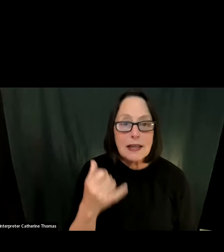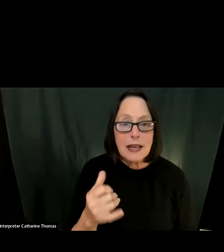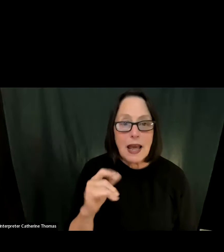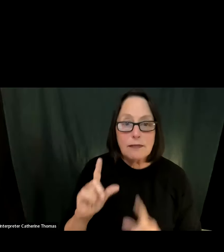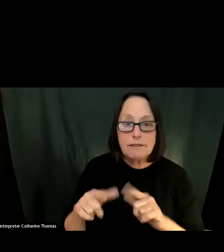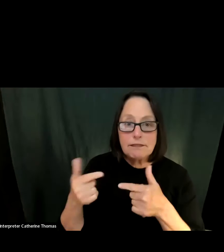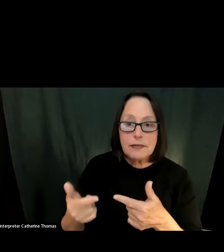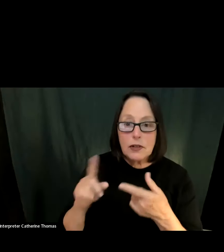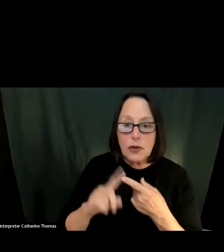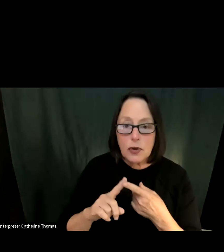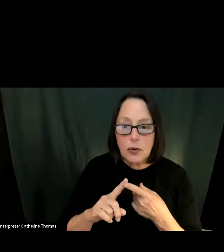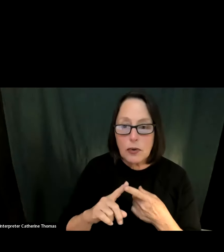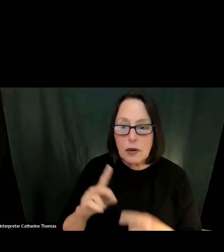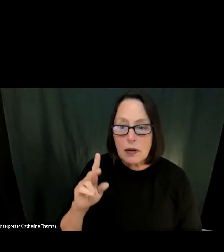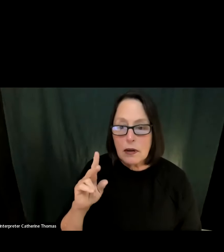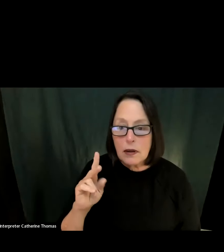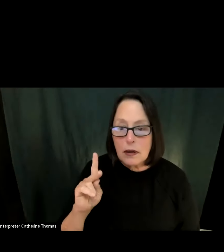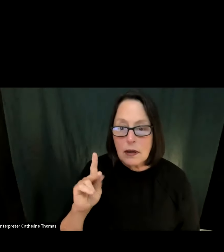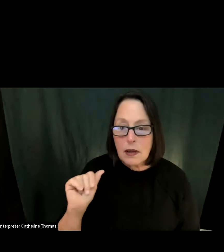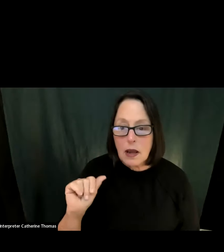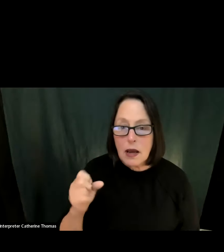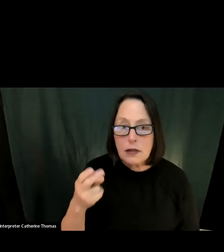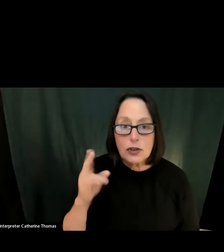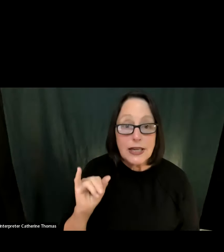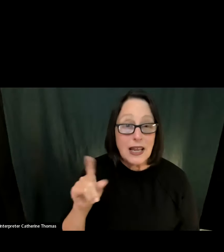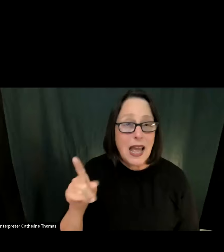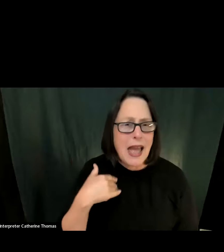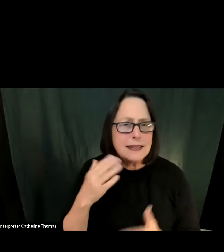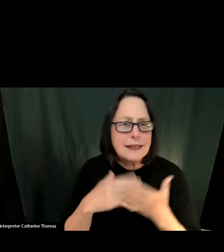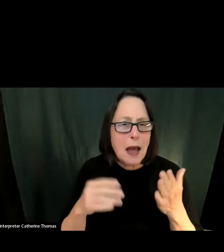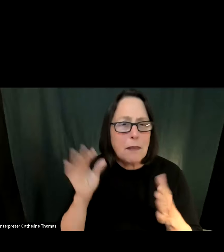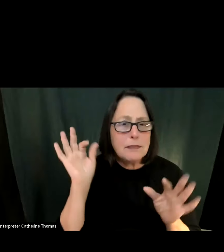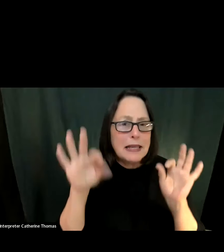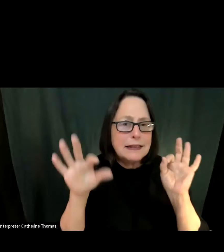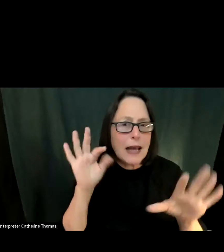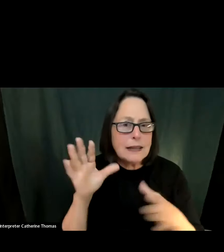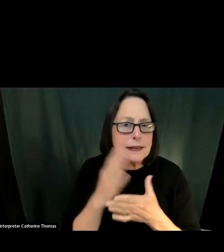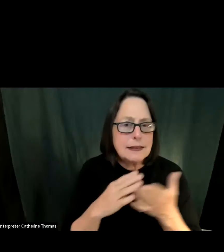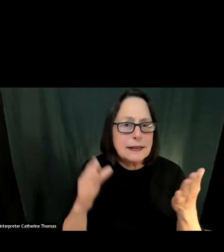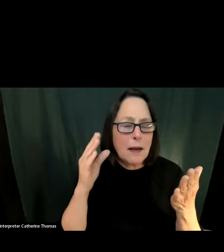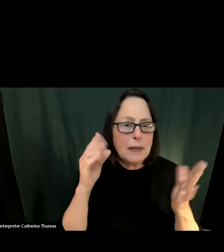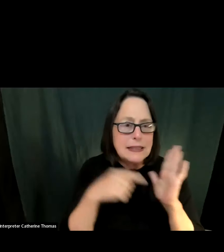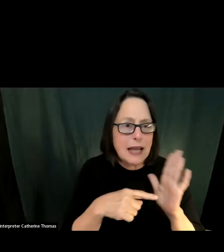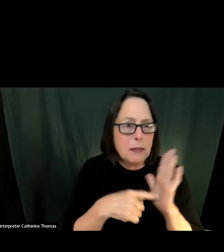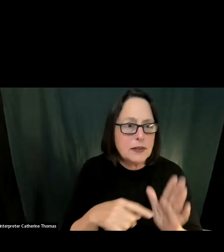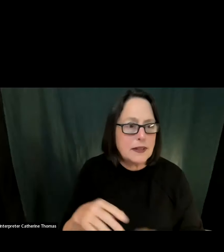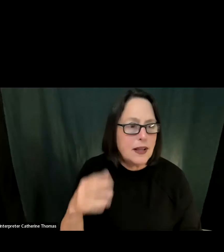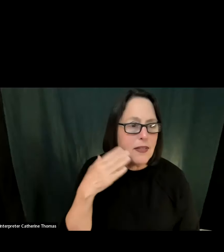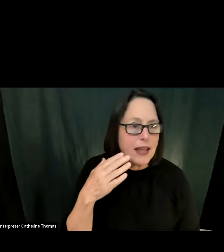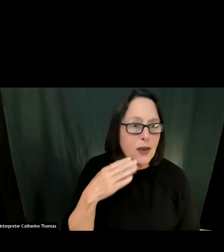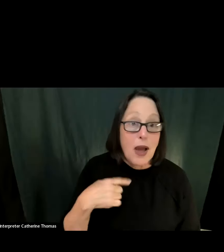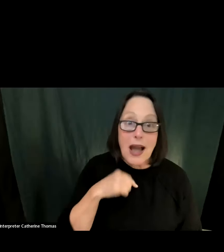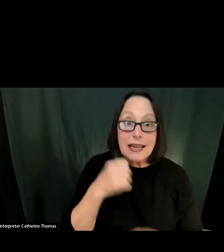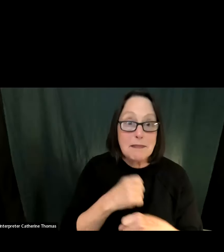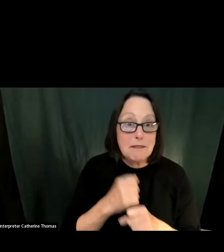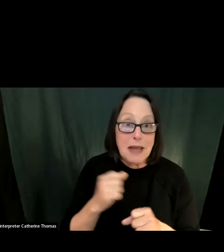to Kashi, who has a few insights and examples to share with you. So Kashi. Thank you. Thank you. I didn't make slides,